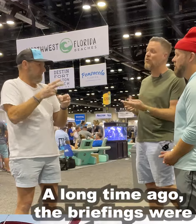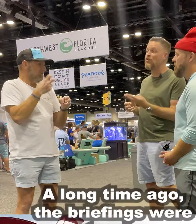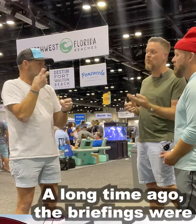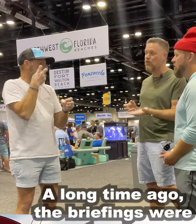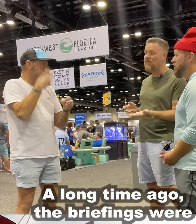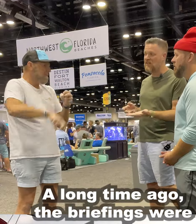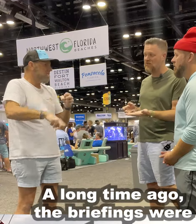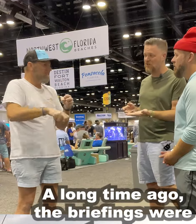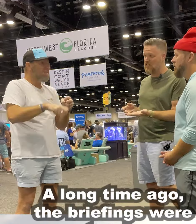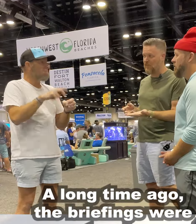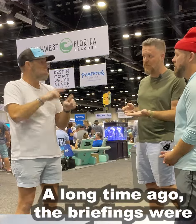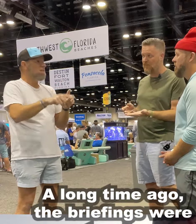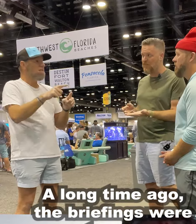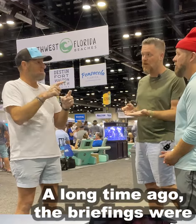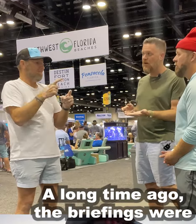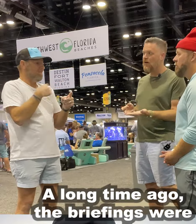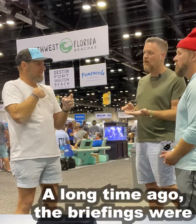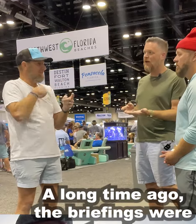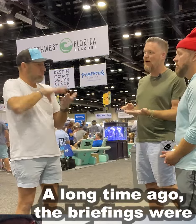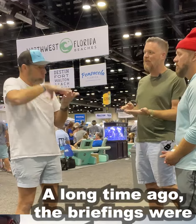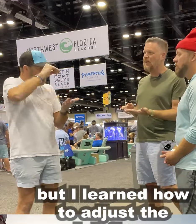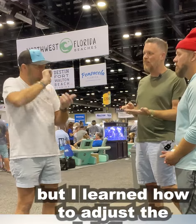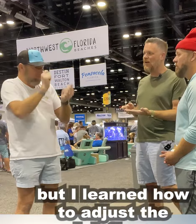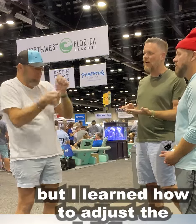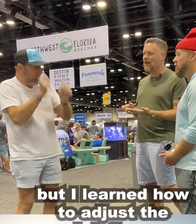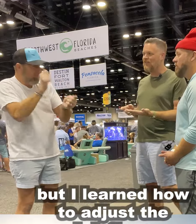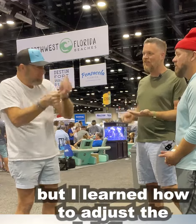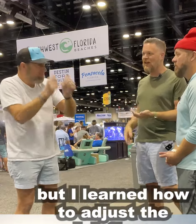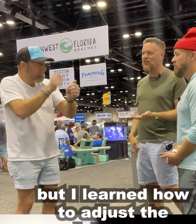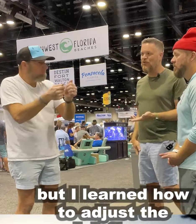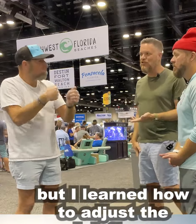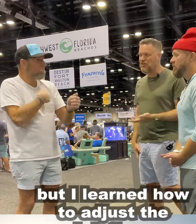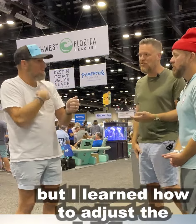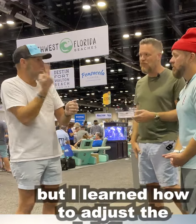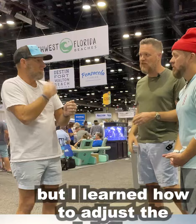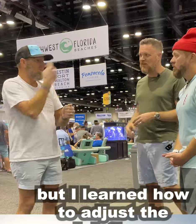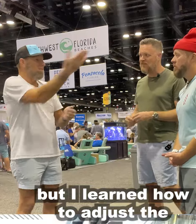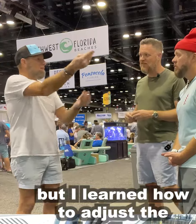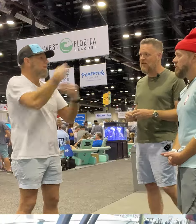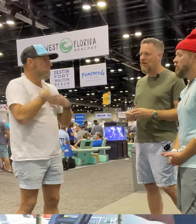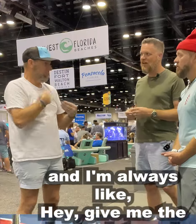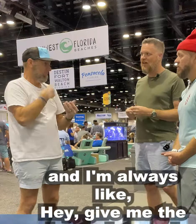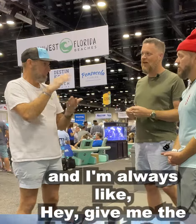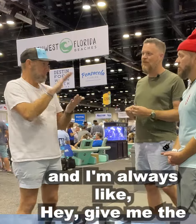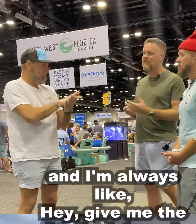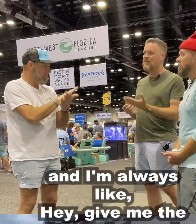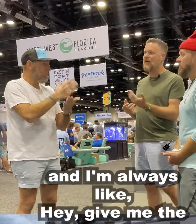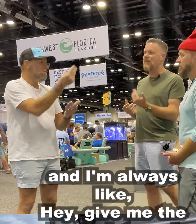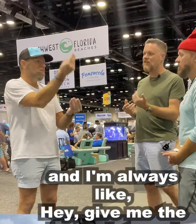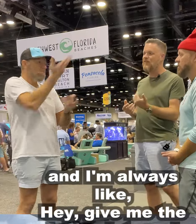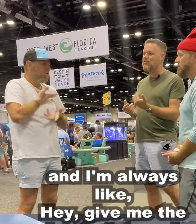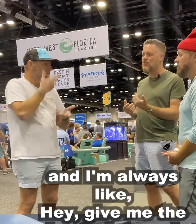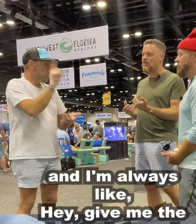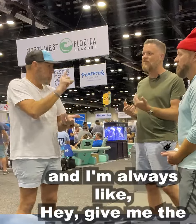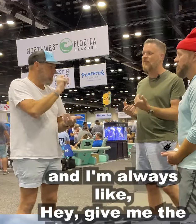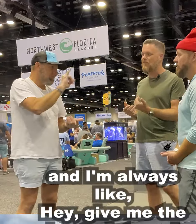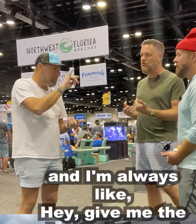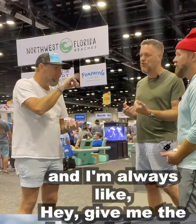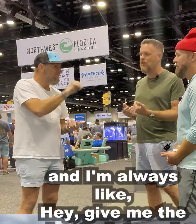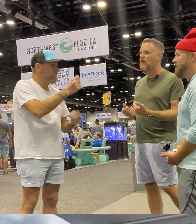ago, the briefings were tough. But I learned how to adjust the briefings and I was like, hey, give me the sheets. Let me do it.